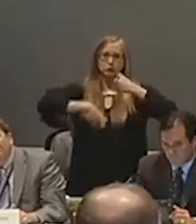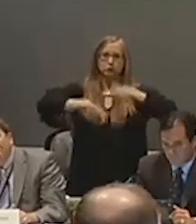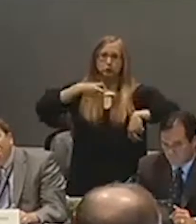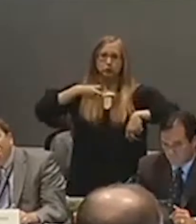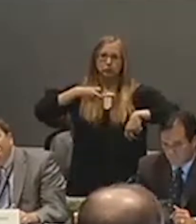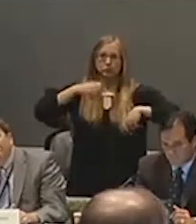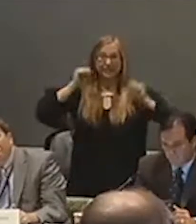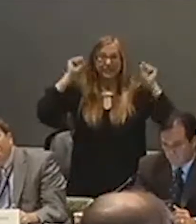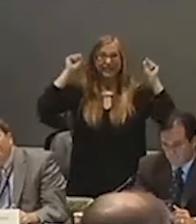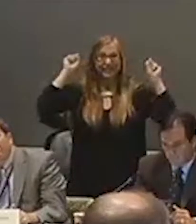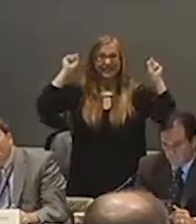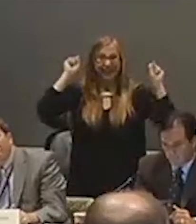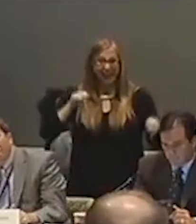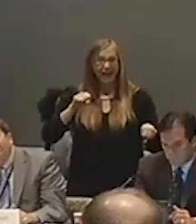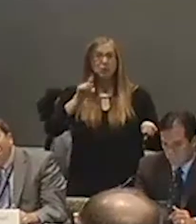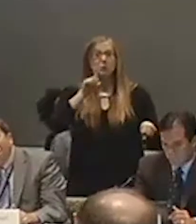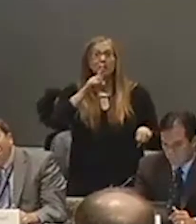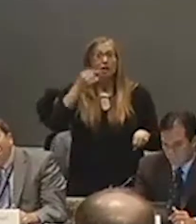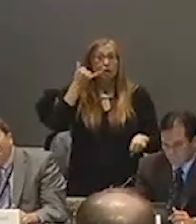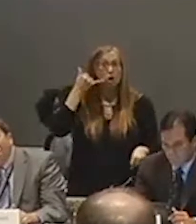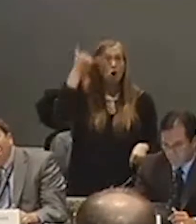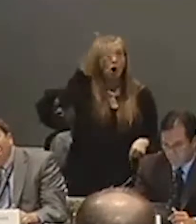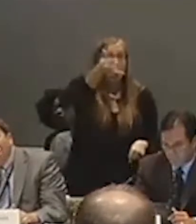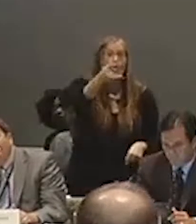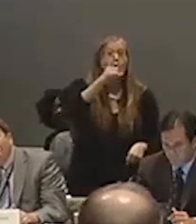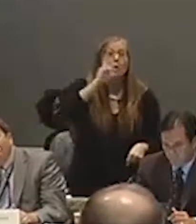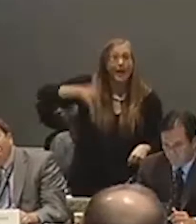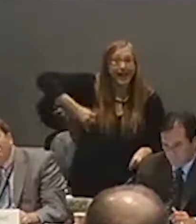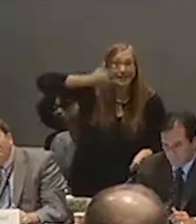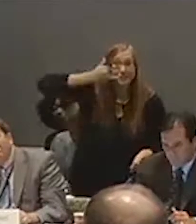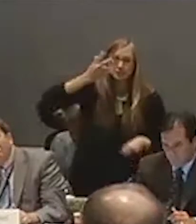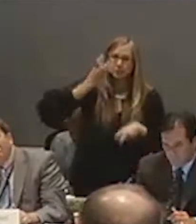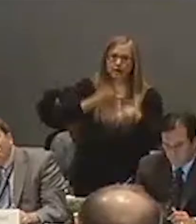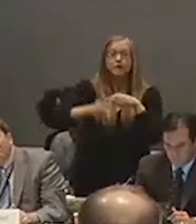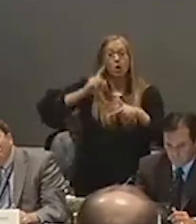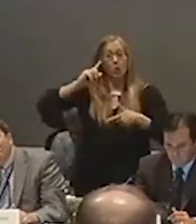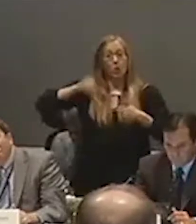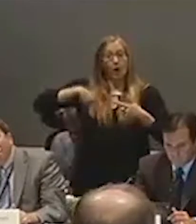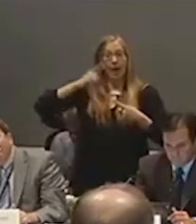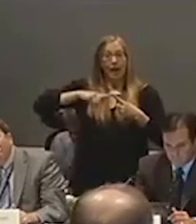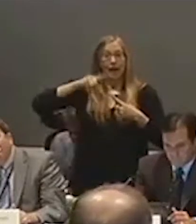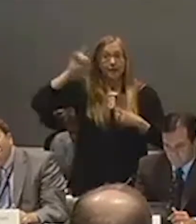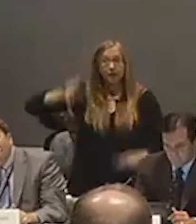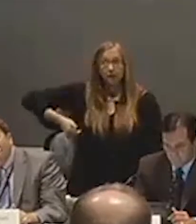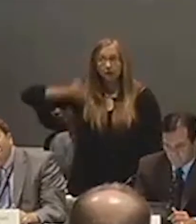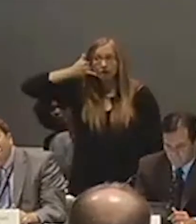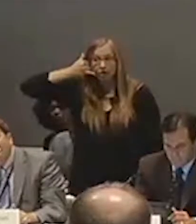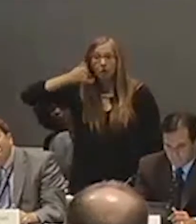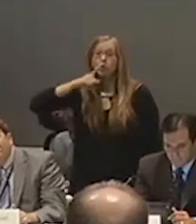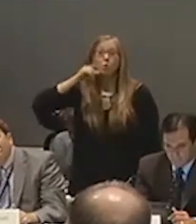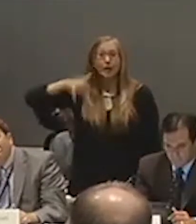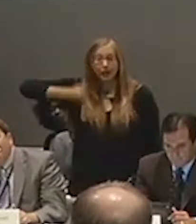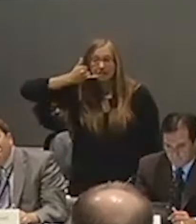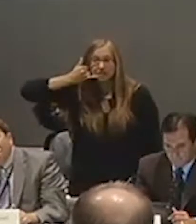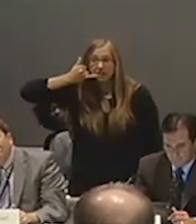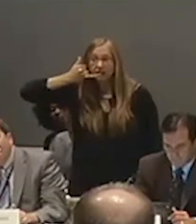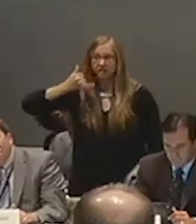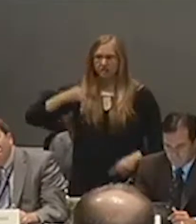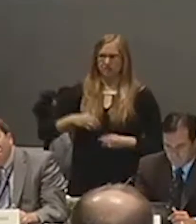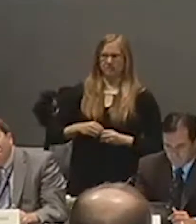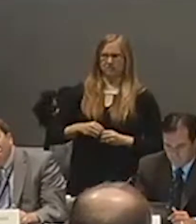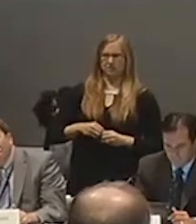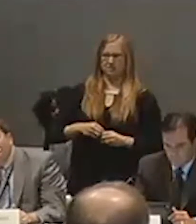the actual, through the phones is difficult enough, but then when you get on the other end, oftentimes the response is that it's not